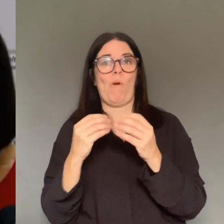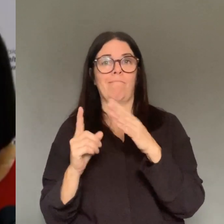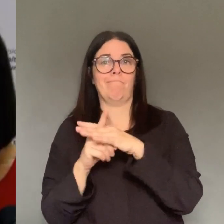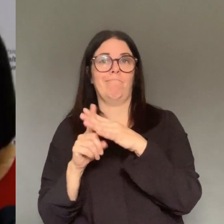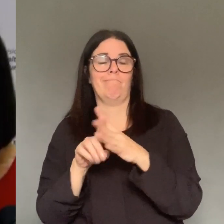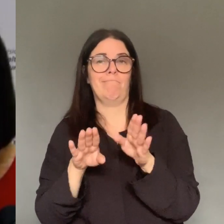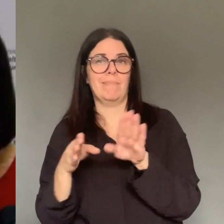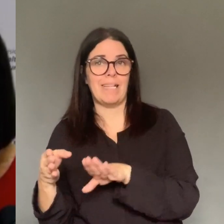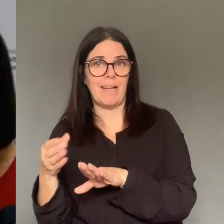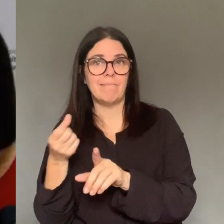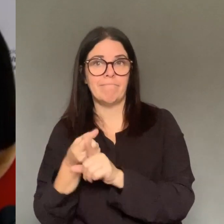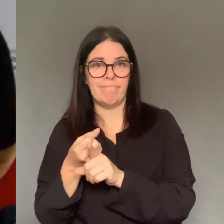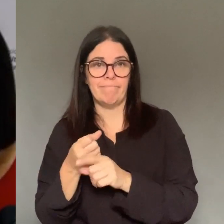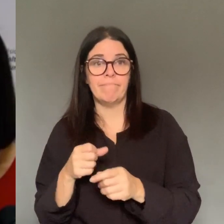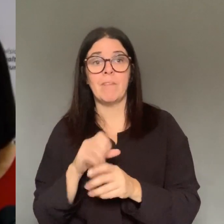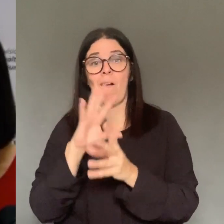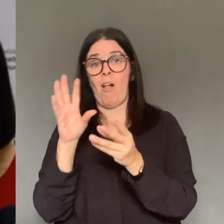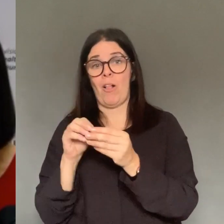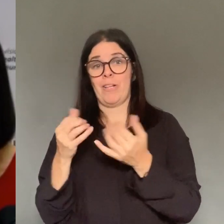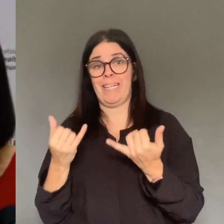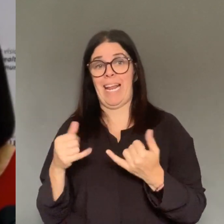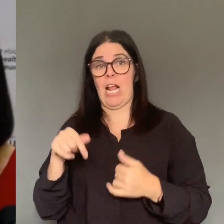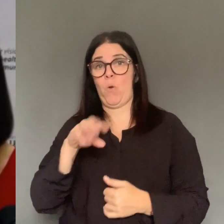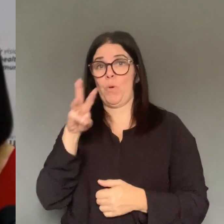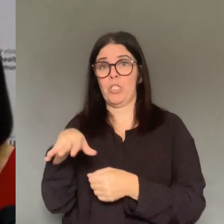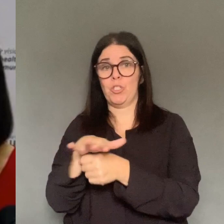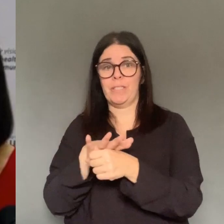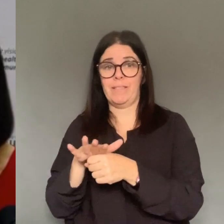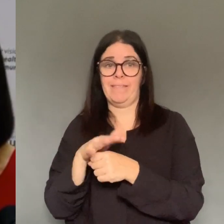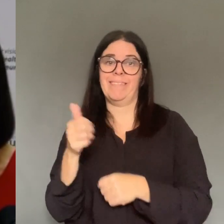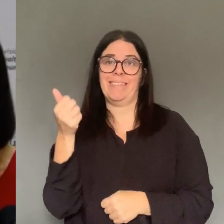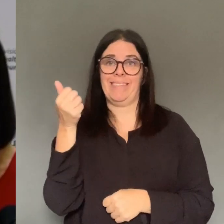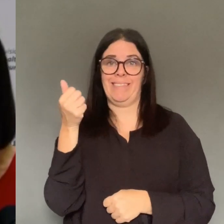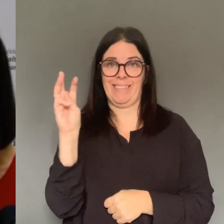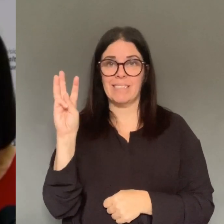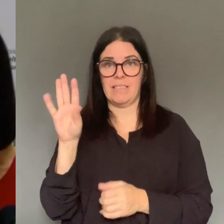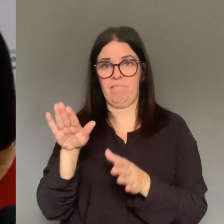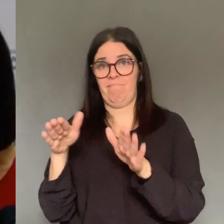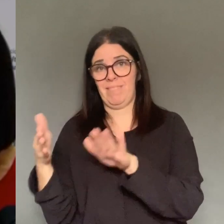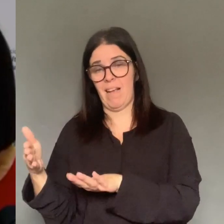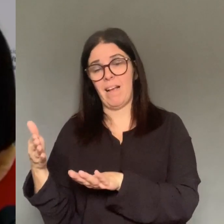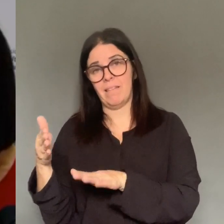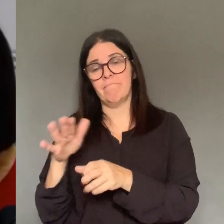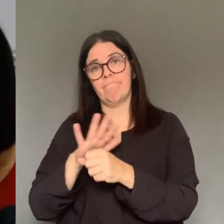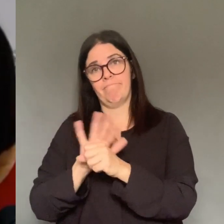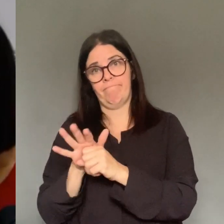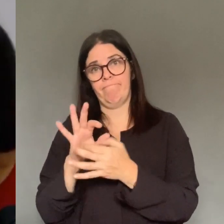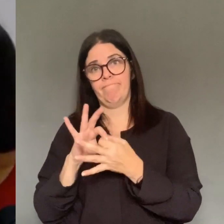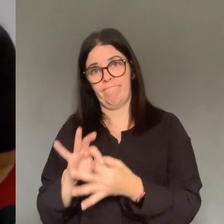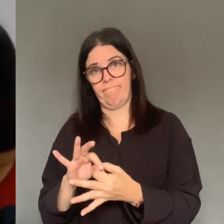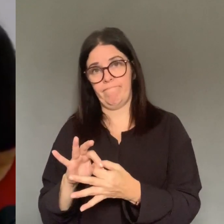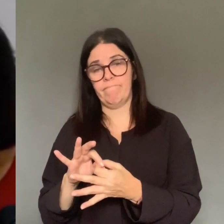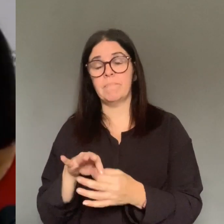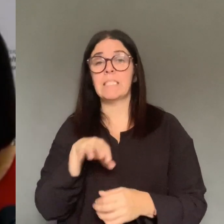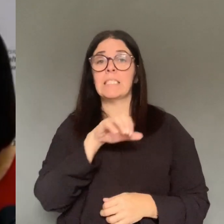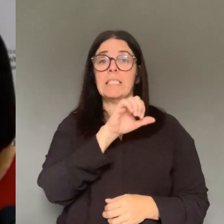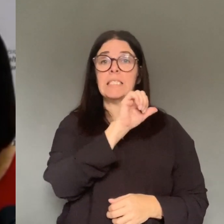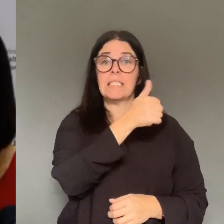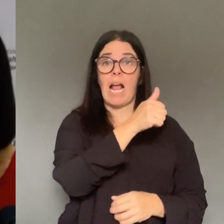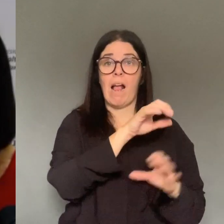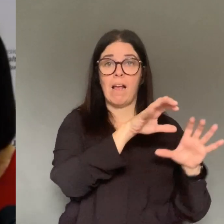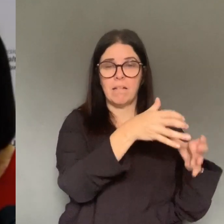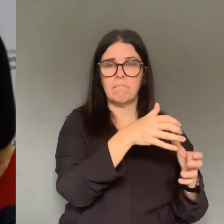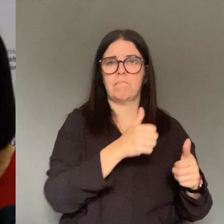homes. Our health unit continues to work with 6 long-term care and retirement homes that are currently